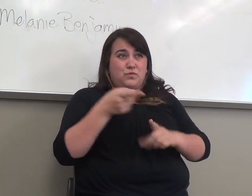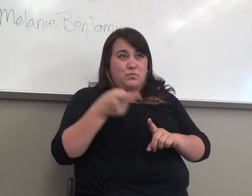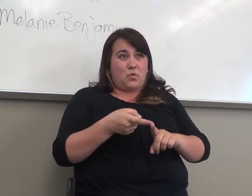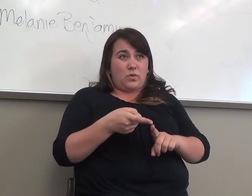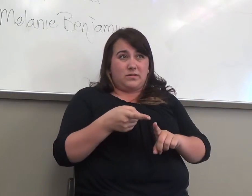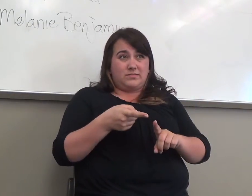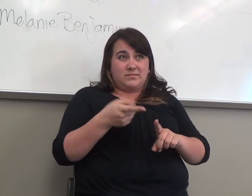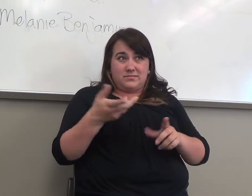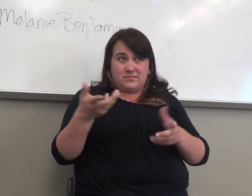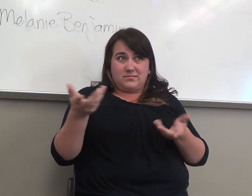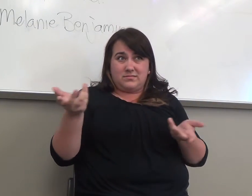in this narrative?